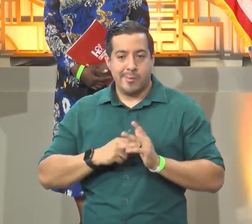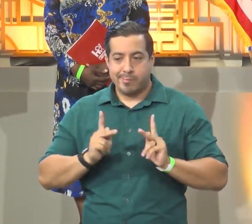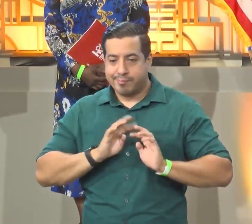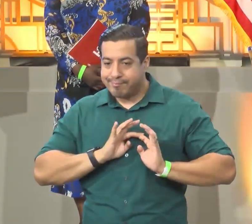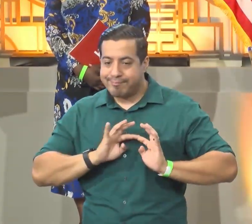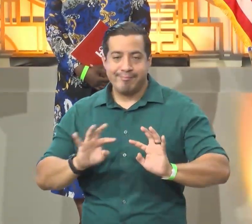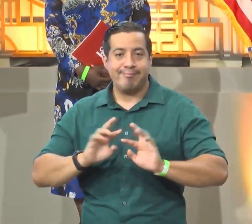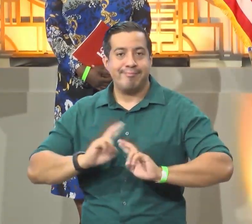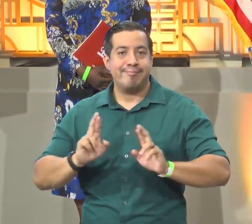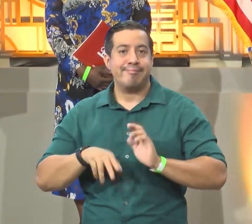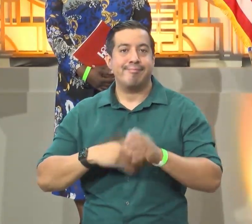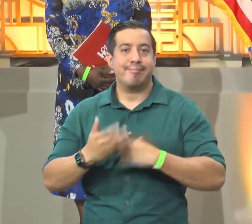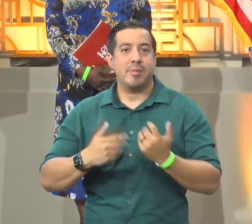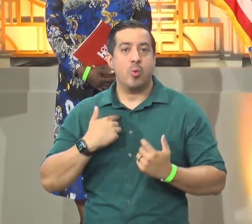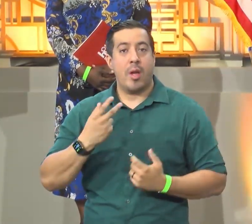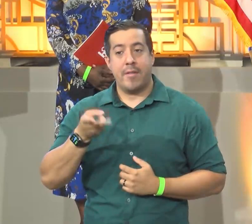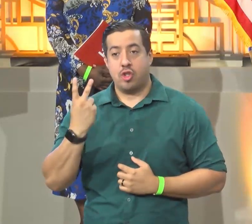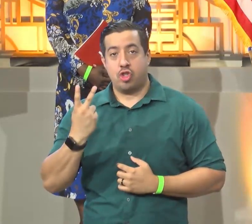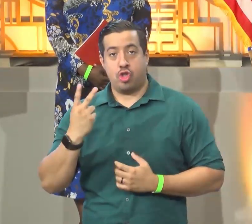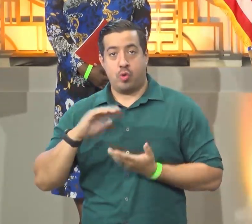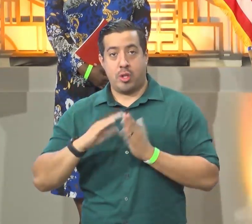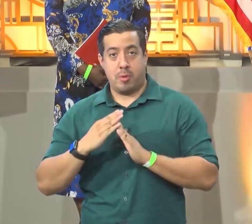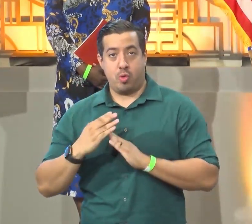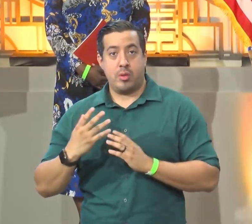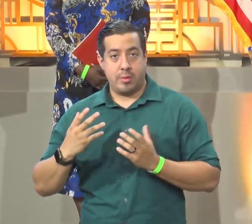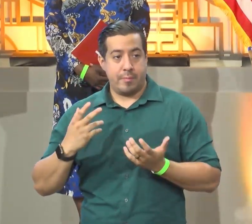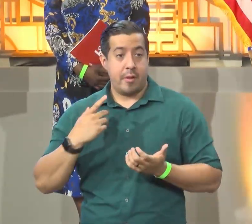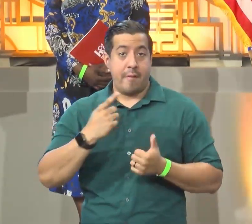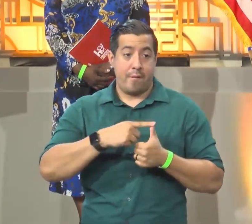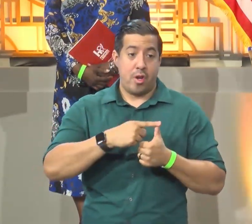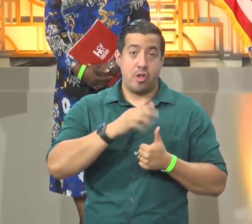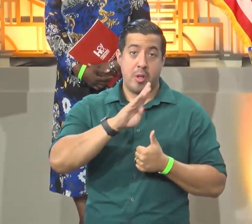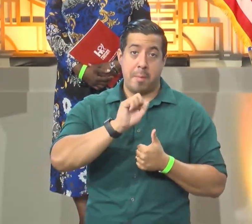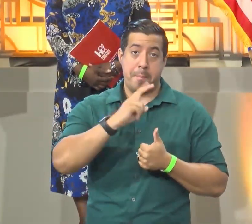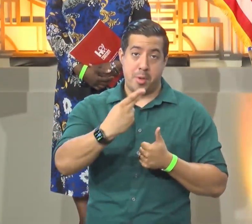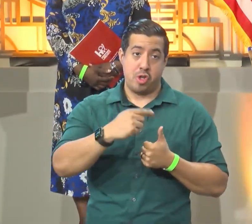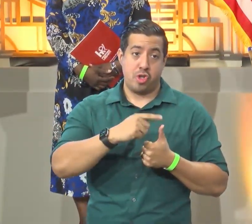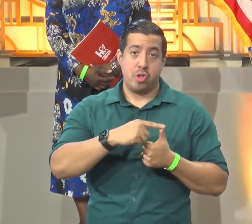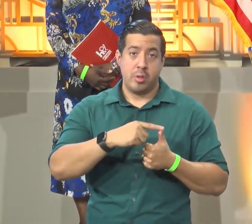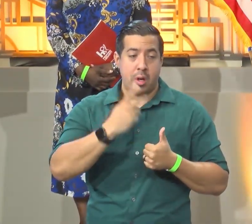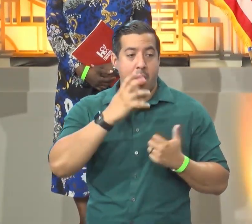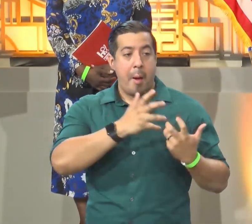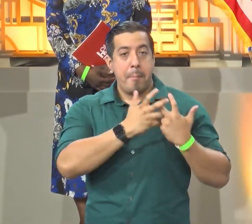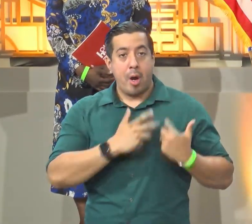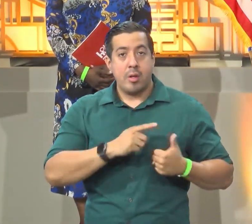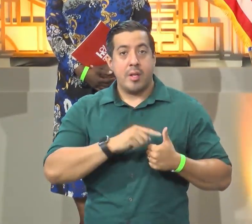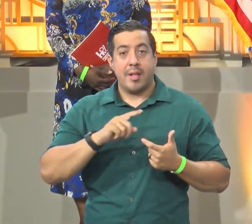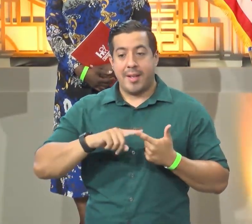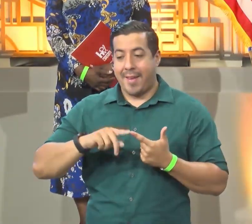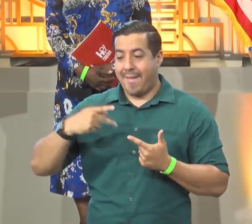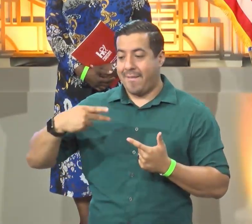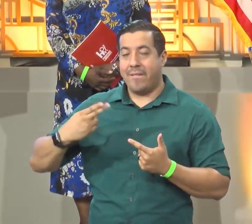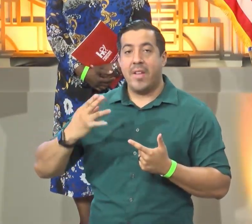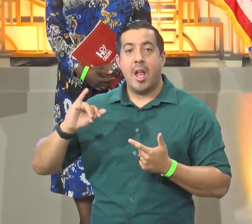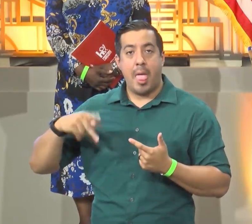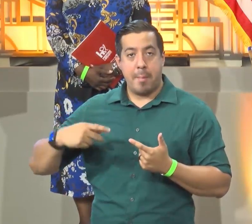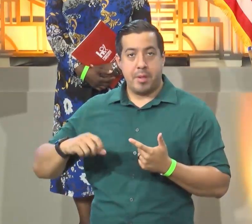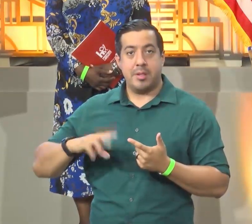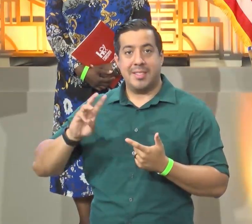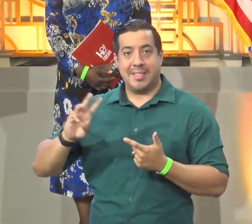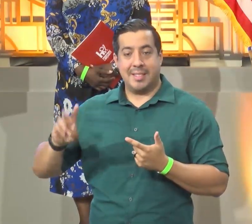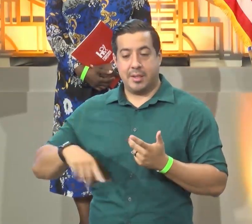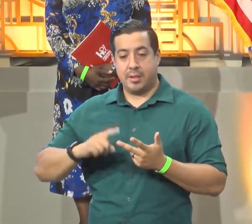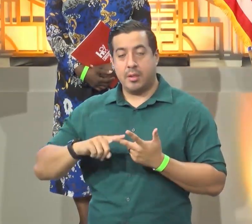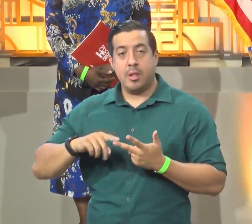important community investments today. First, the Barbara Bush Houston Literacy Foundation and our partners at Phillips 66 and PNC